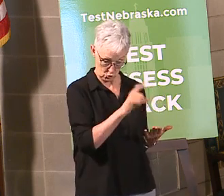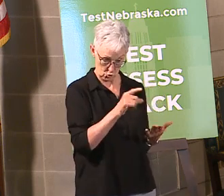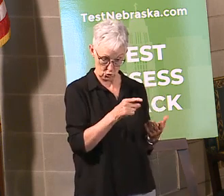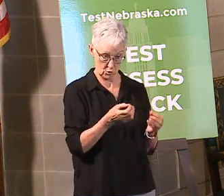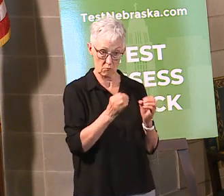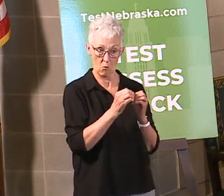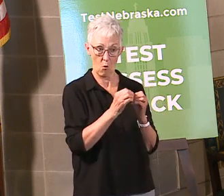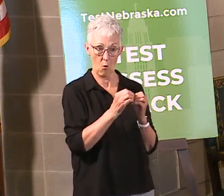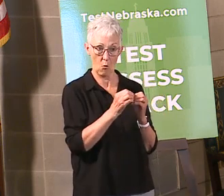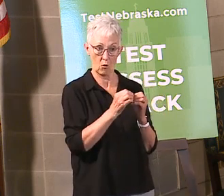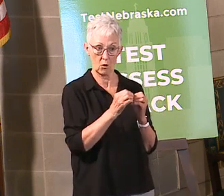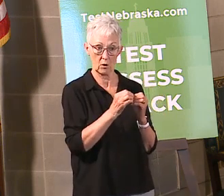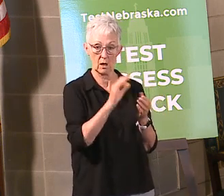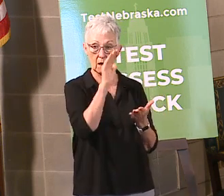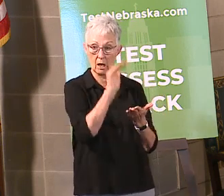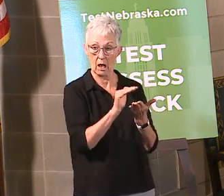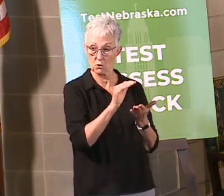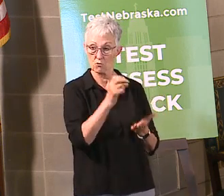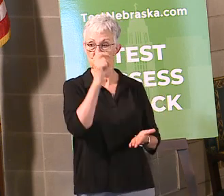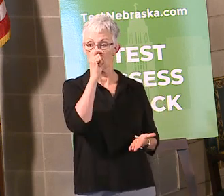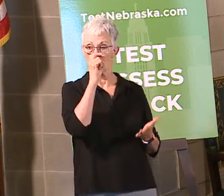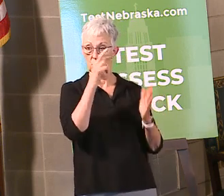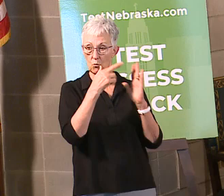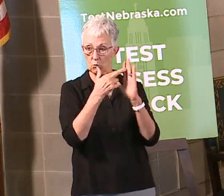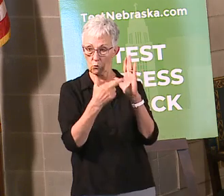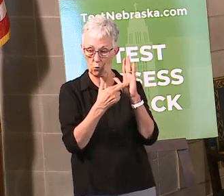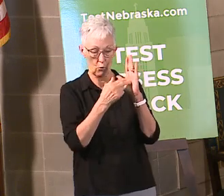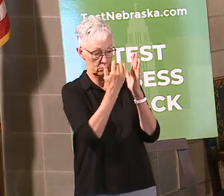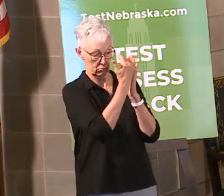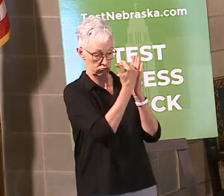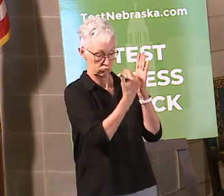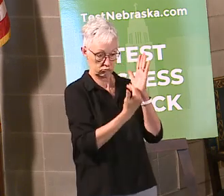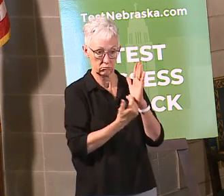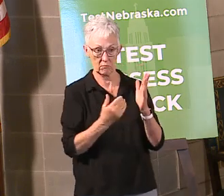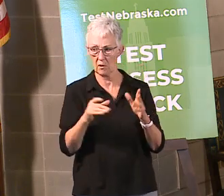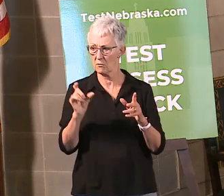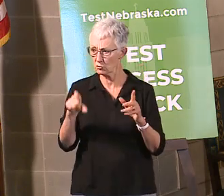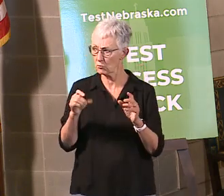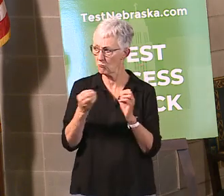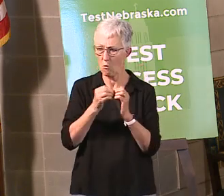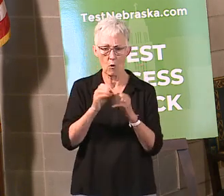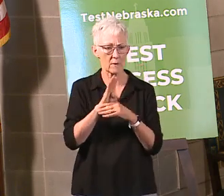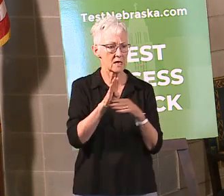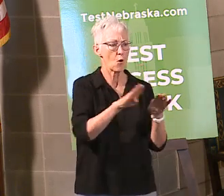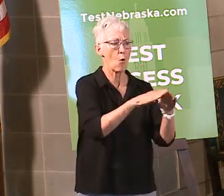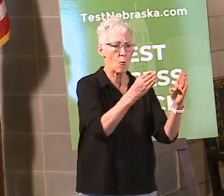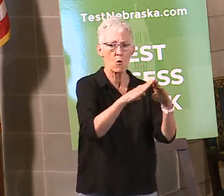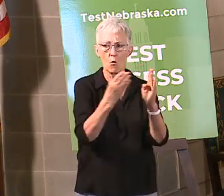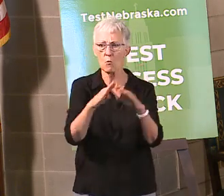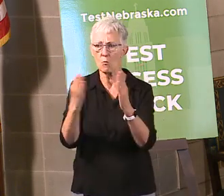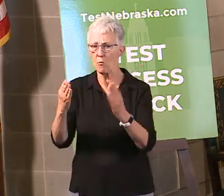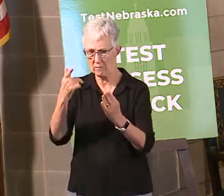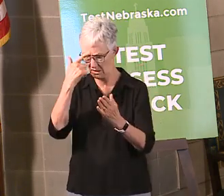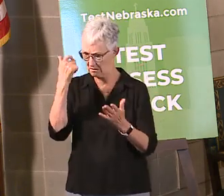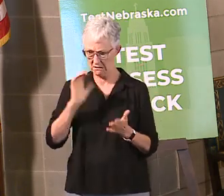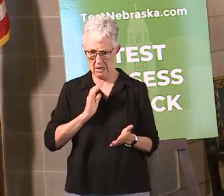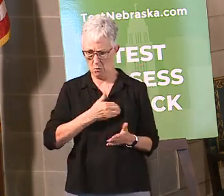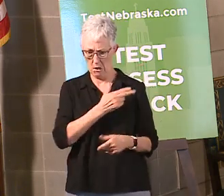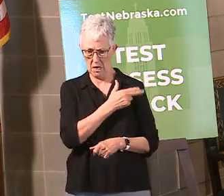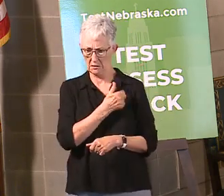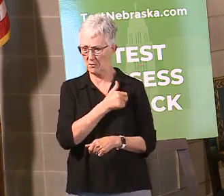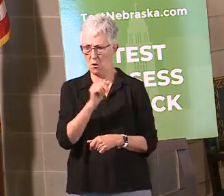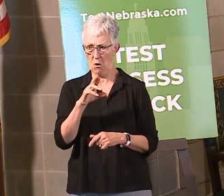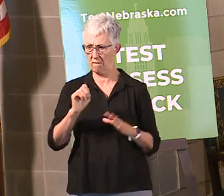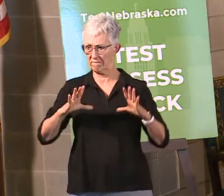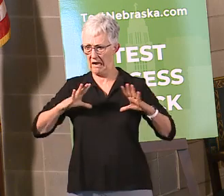sooner than what we'd already laid out, given that these numbers are pretty good? I think the one thing you got to keep in mind is, again, we loosened some restrictions May